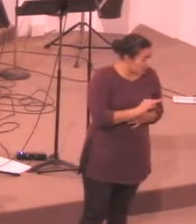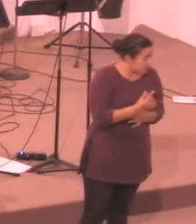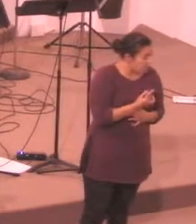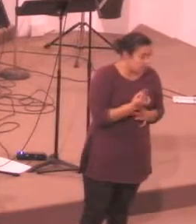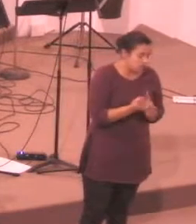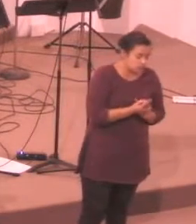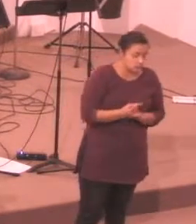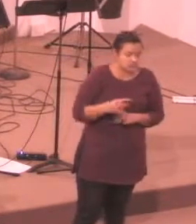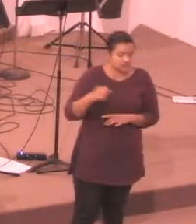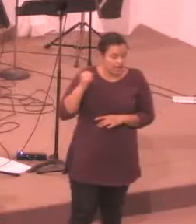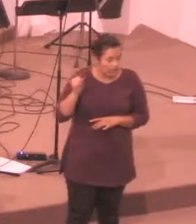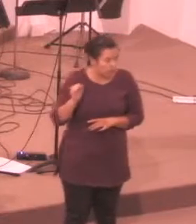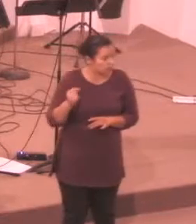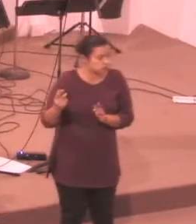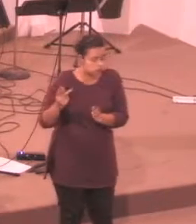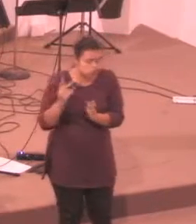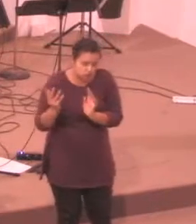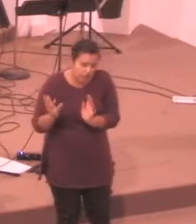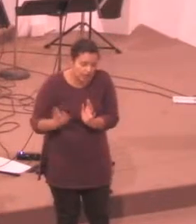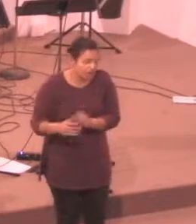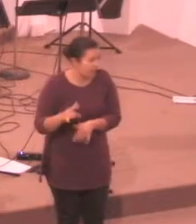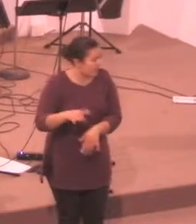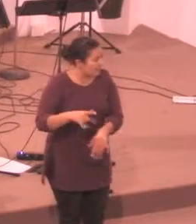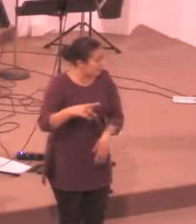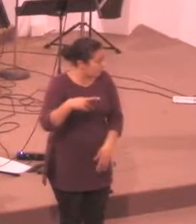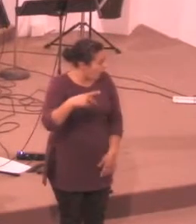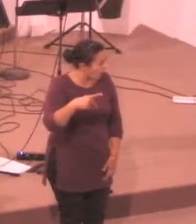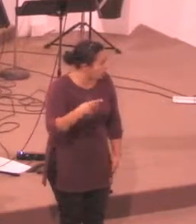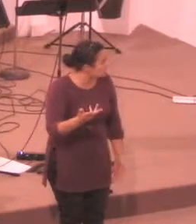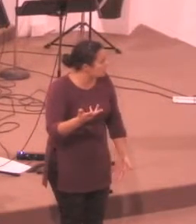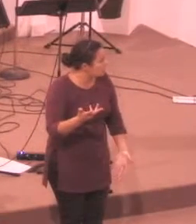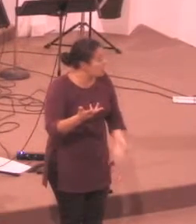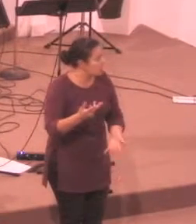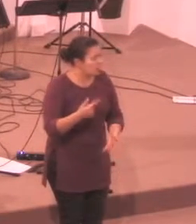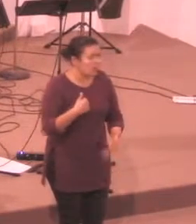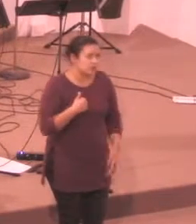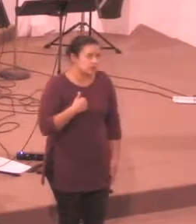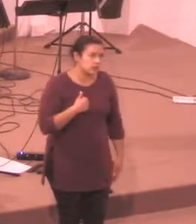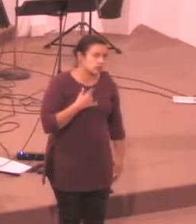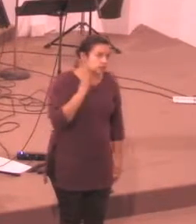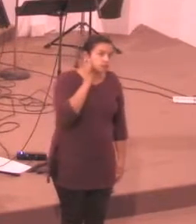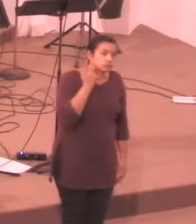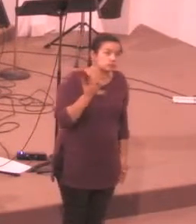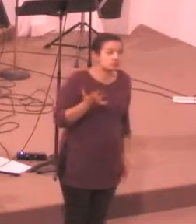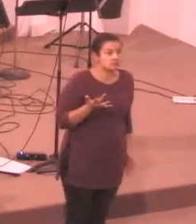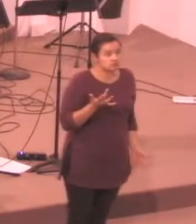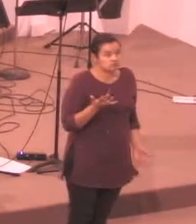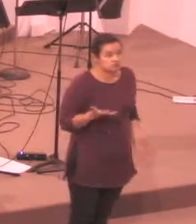honest. Pulled into Portland thinking, why, oh, we got stuff in Portland. I could have went straight to Sacramento and been there.